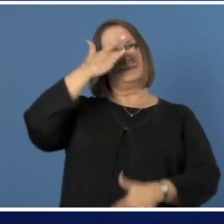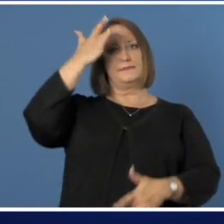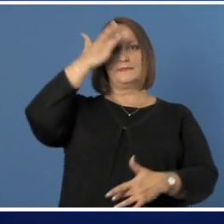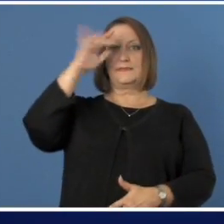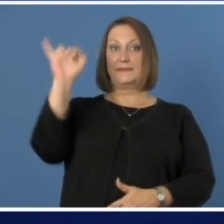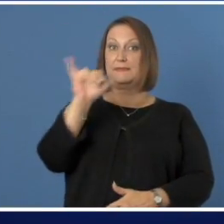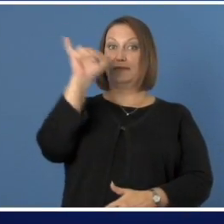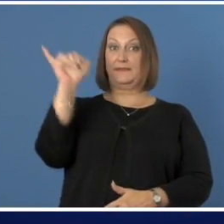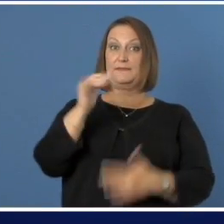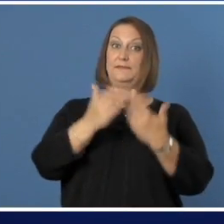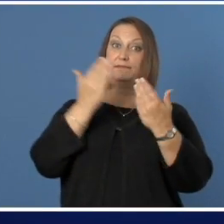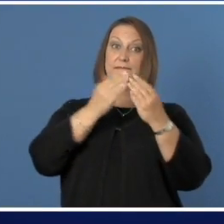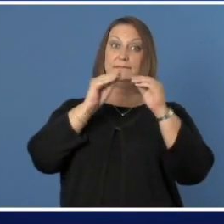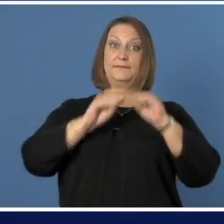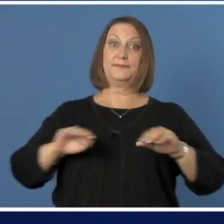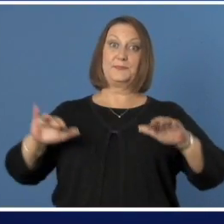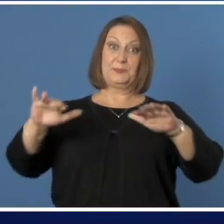Infectious Disease